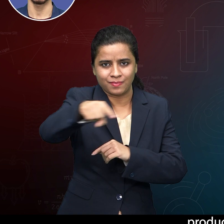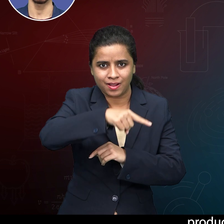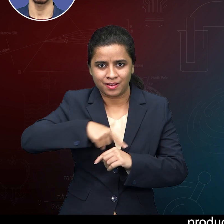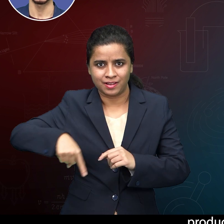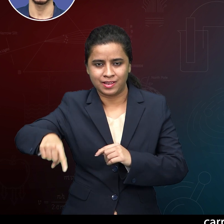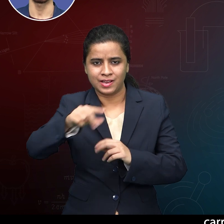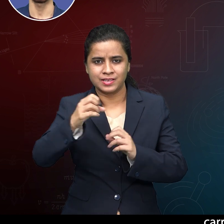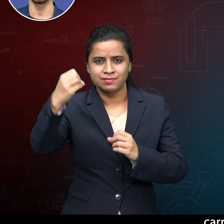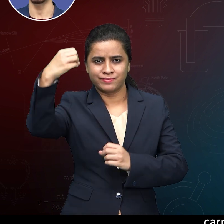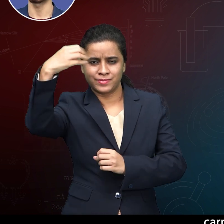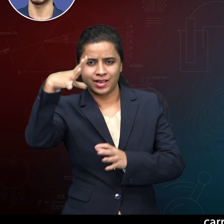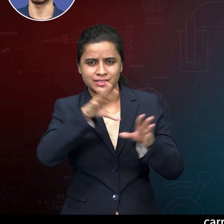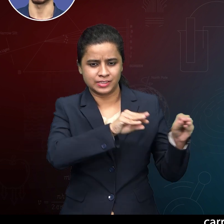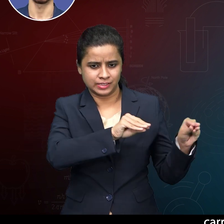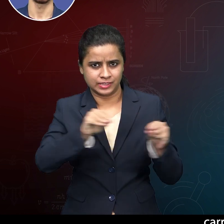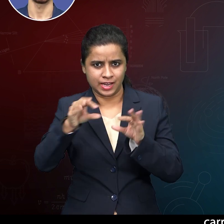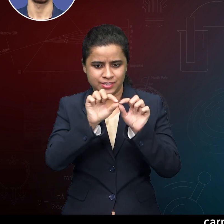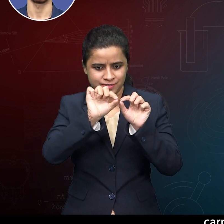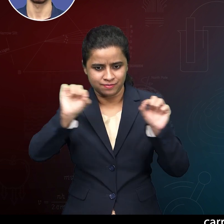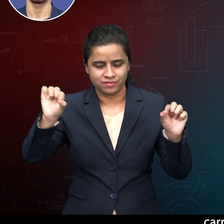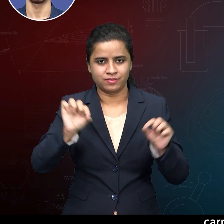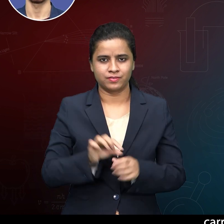a current carrying straight wire.